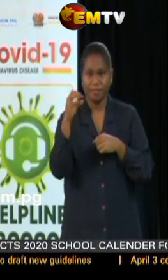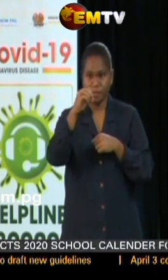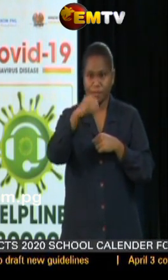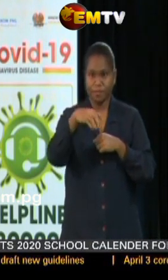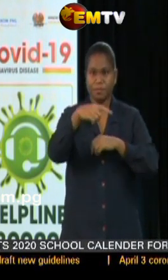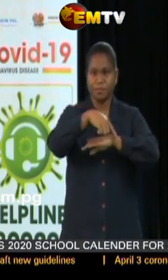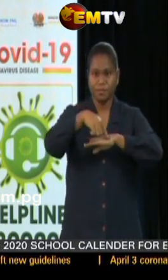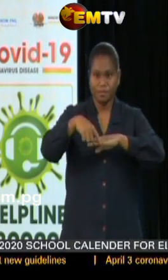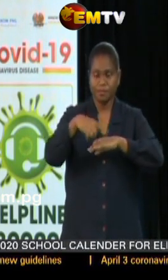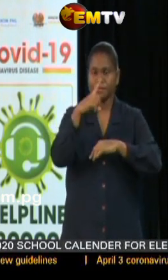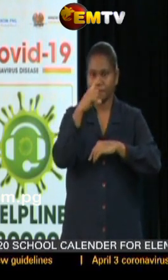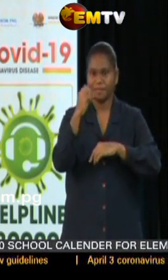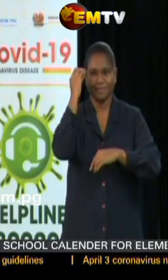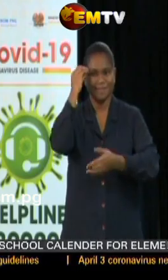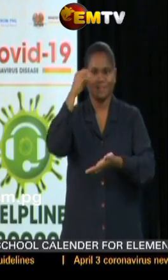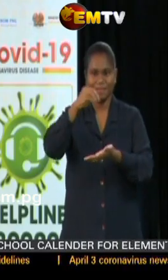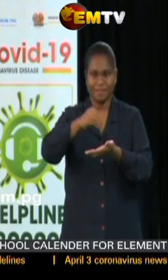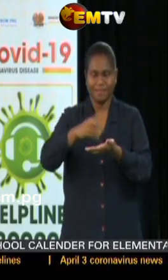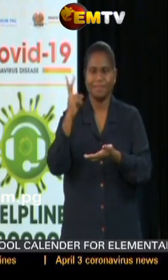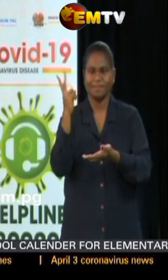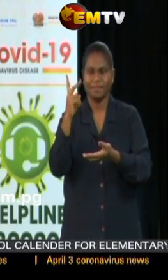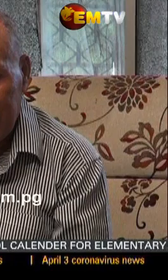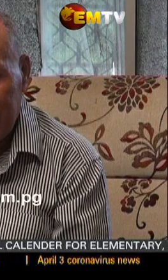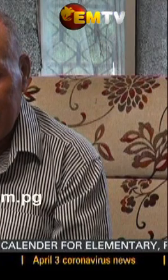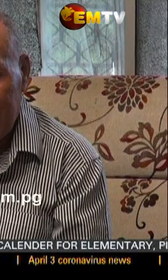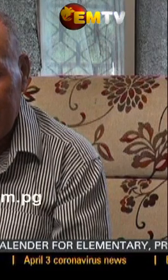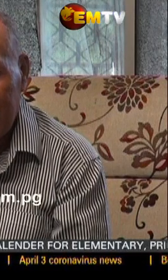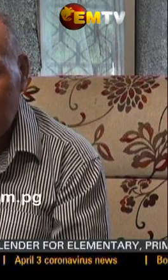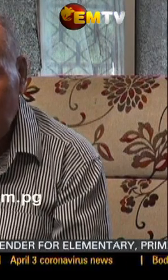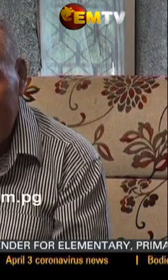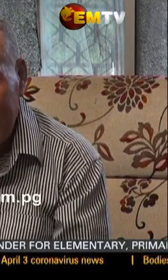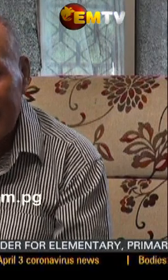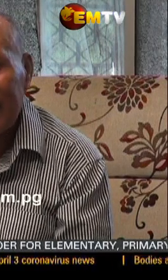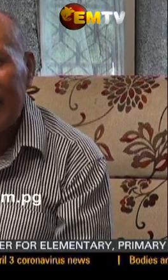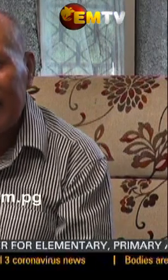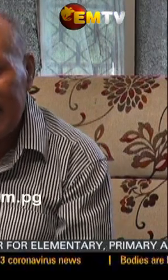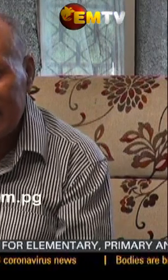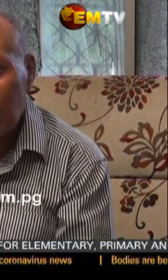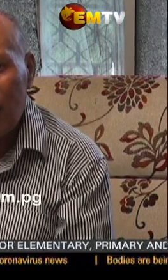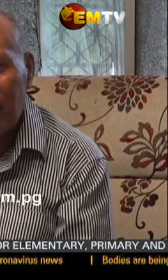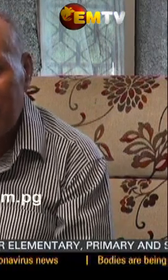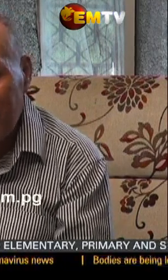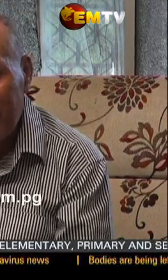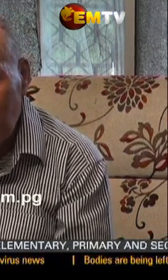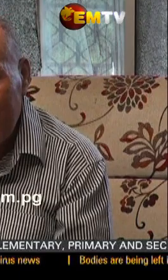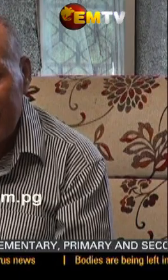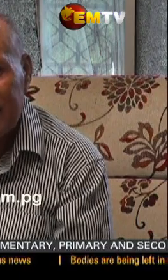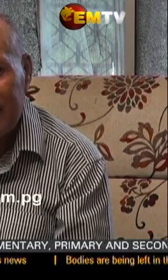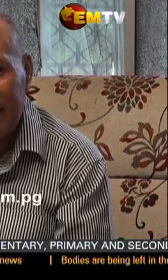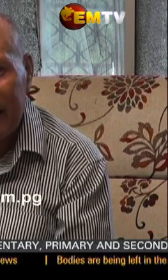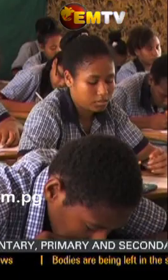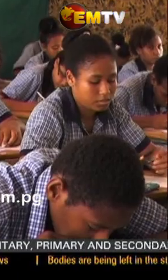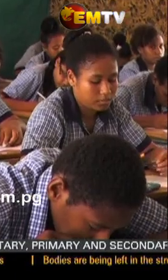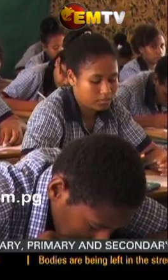our students to be back in school, then we will make a decision within the next two weeks. PNGTA, however, has also called on the Department of